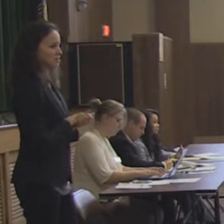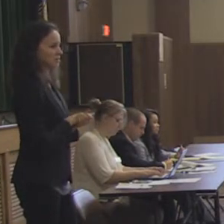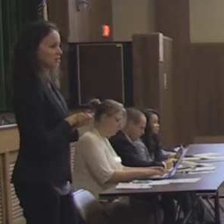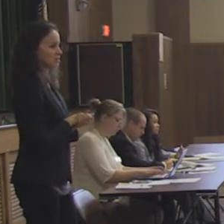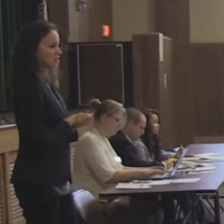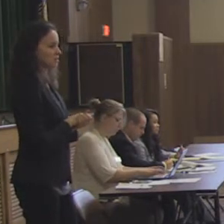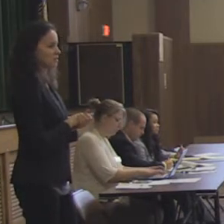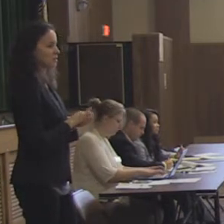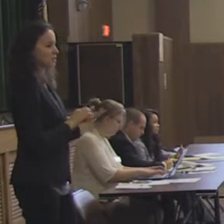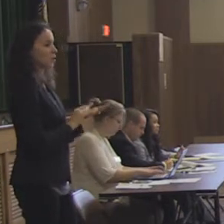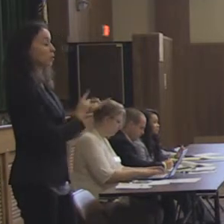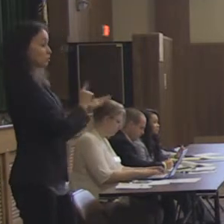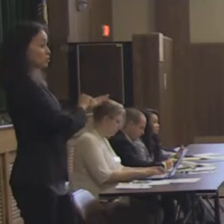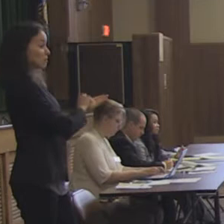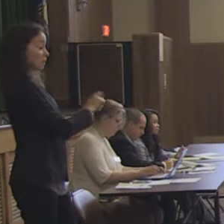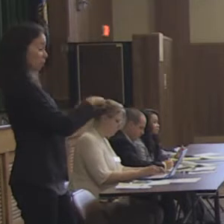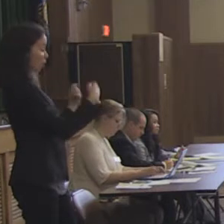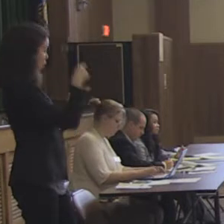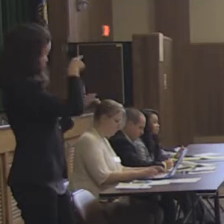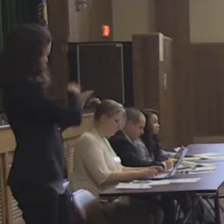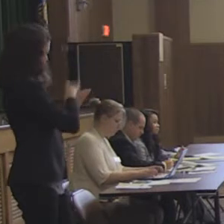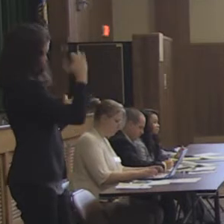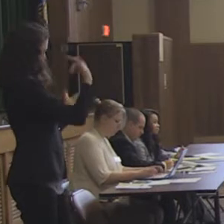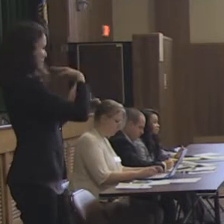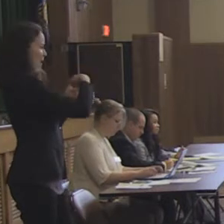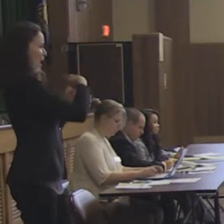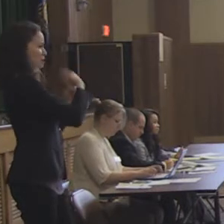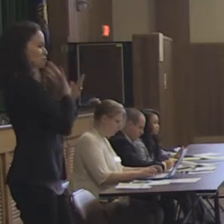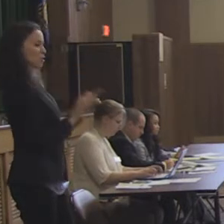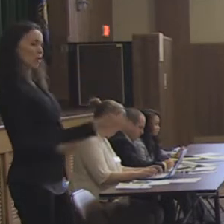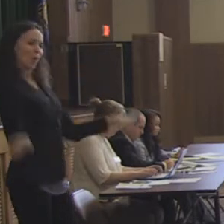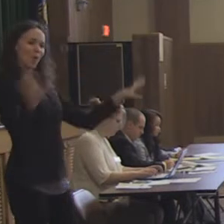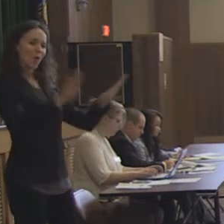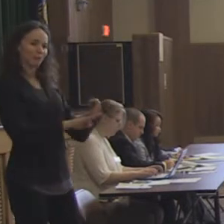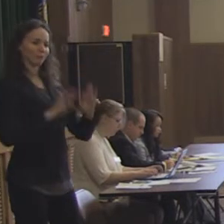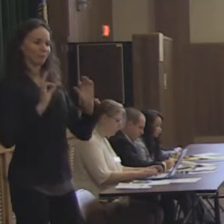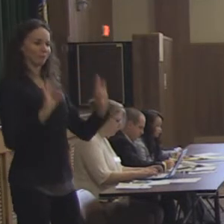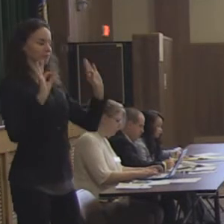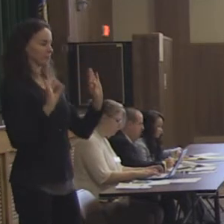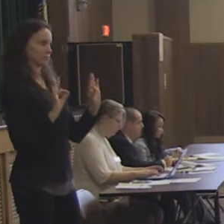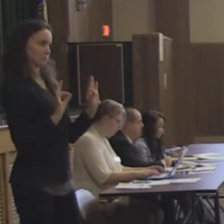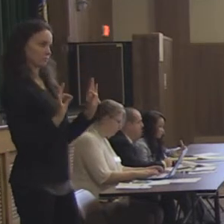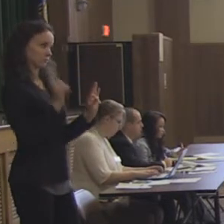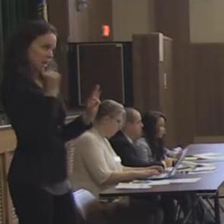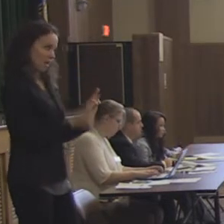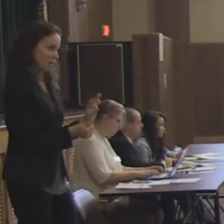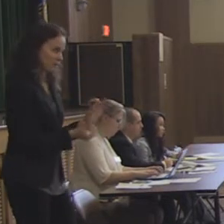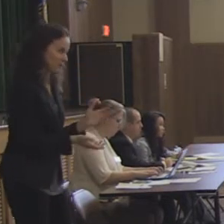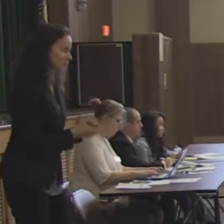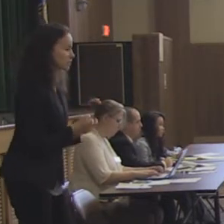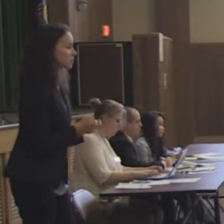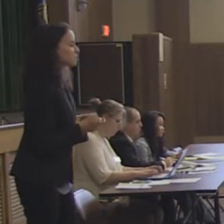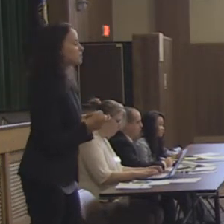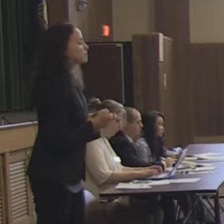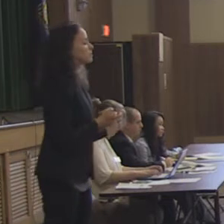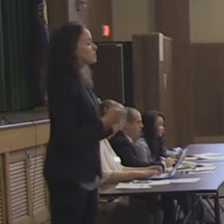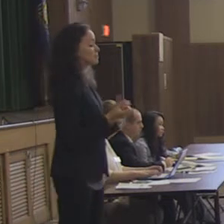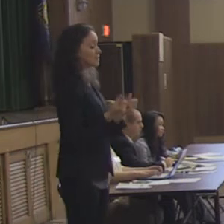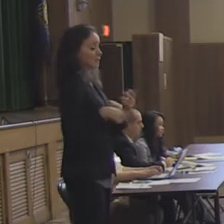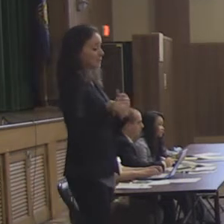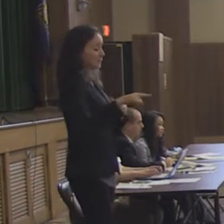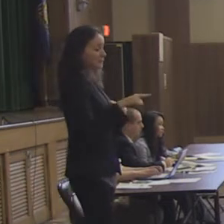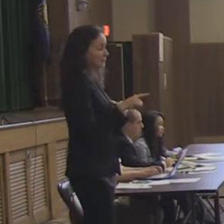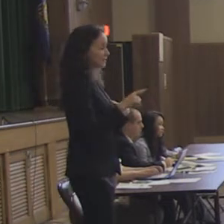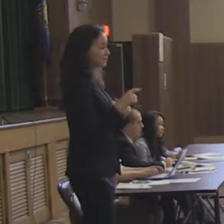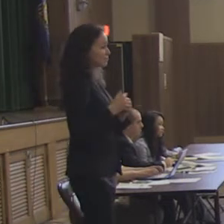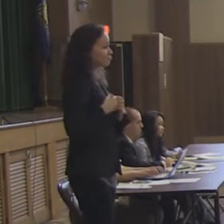Other clients treated on Hilltop had severe developmental delay and cannot care for themselves, nor can they express themselves.